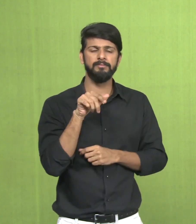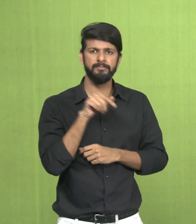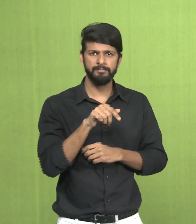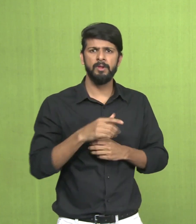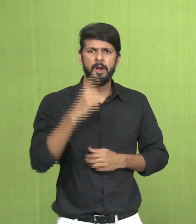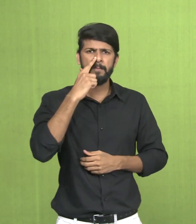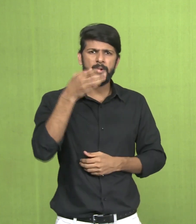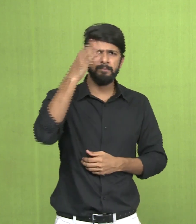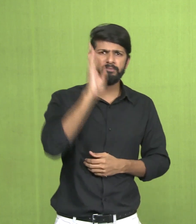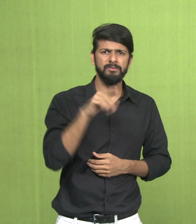Question 5,